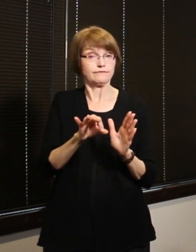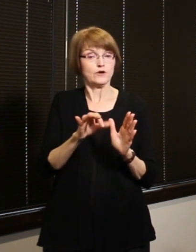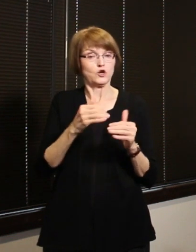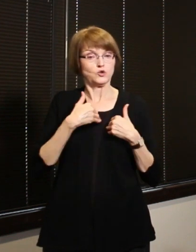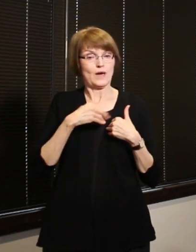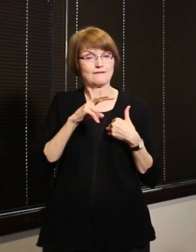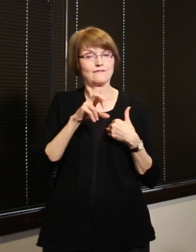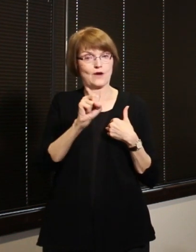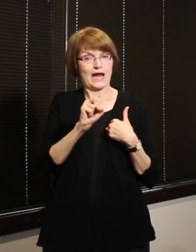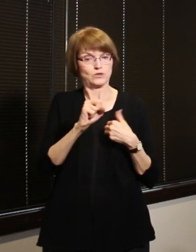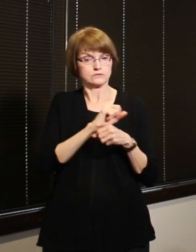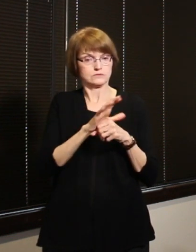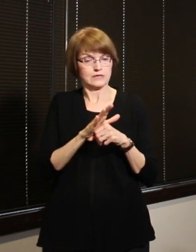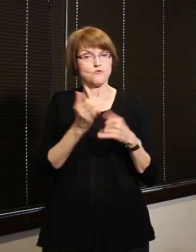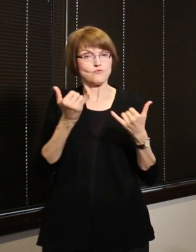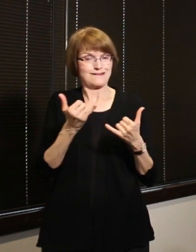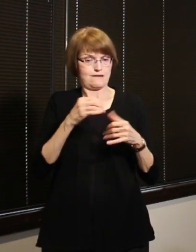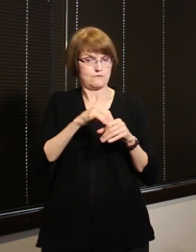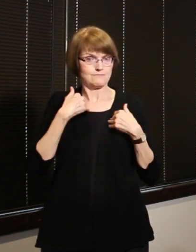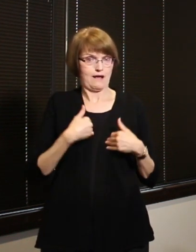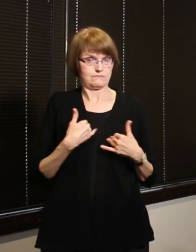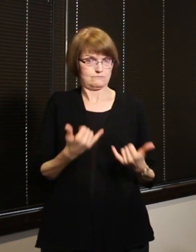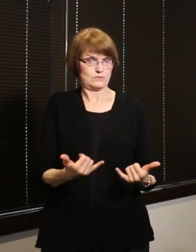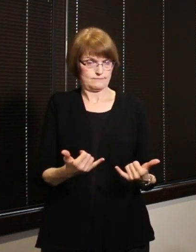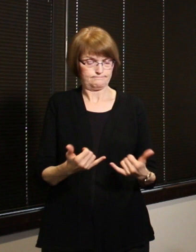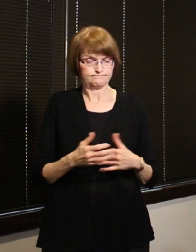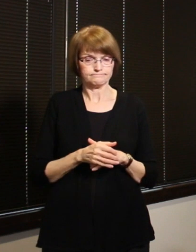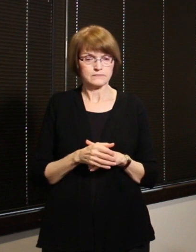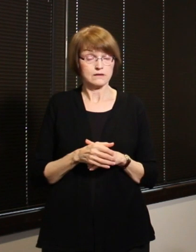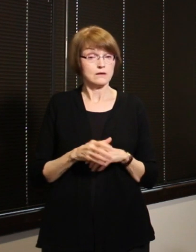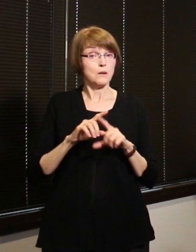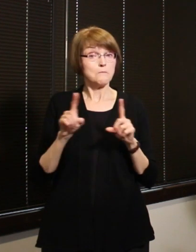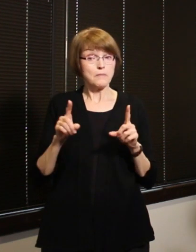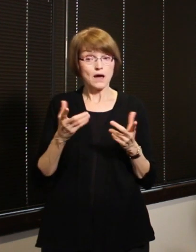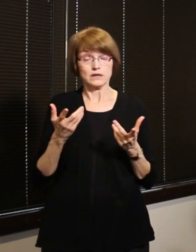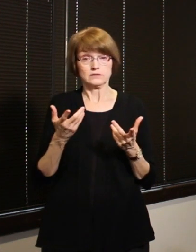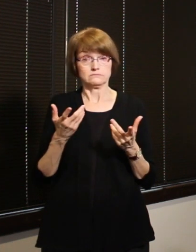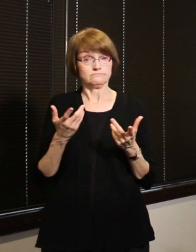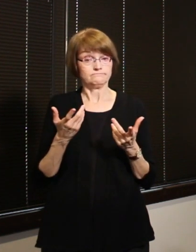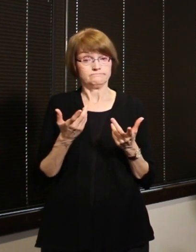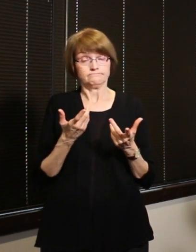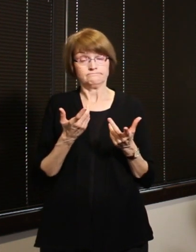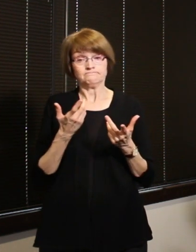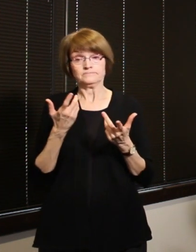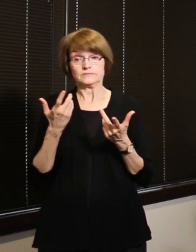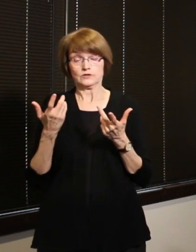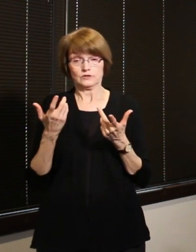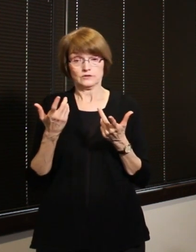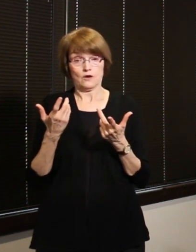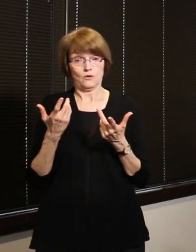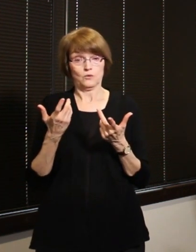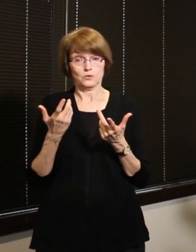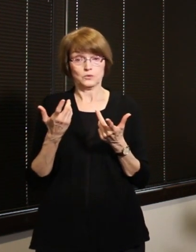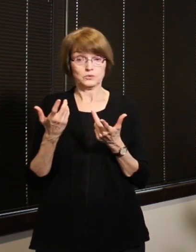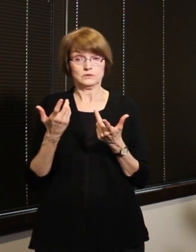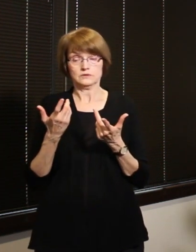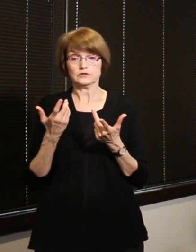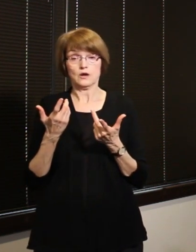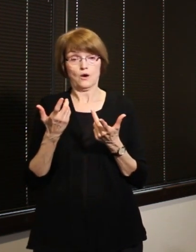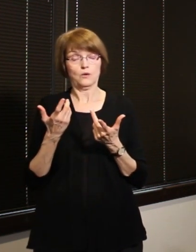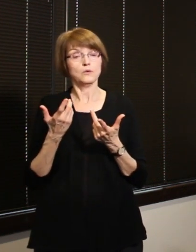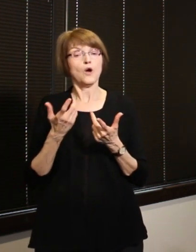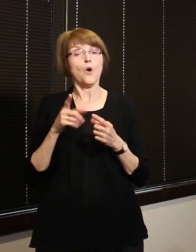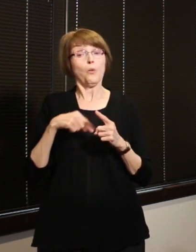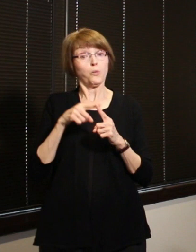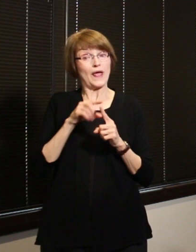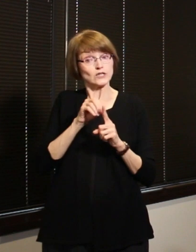have the virus at that moment in time. So it won't tell you if you're exposed to it and then become sick 3 days later. And